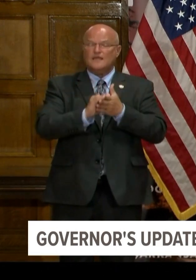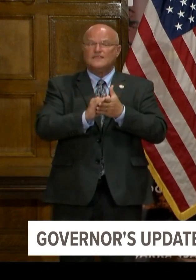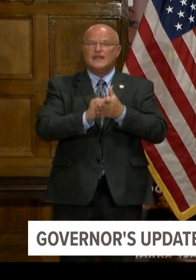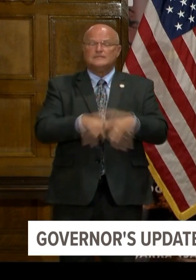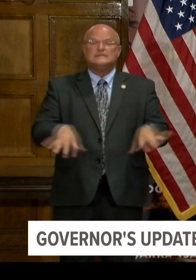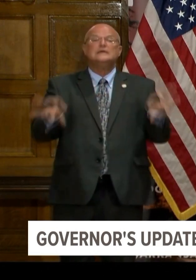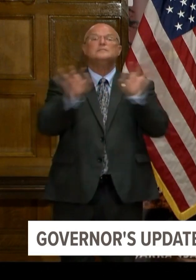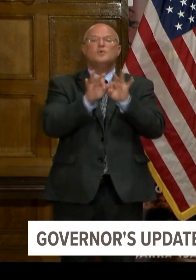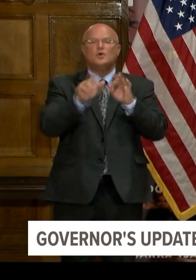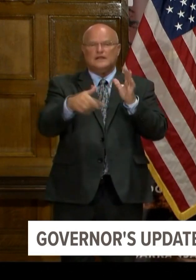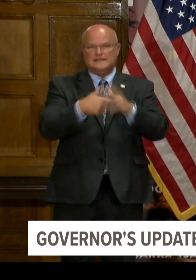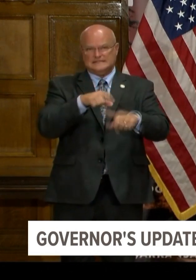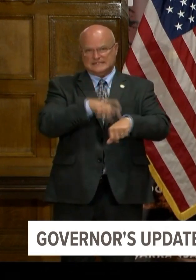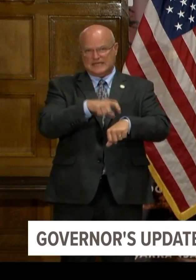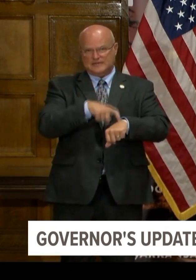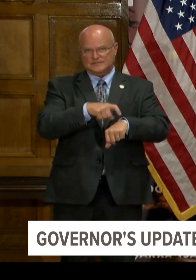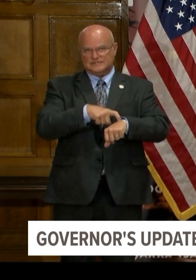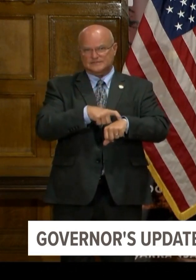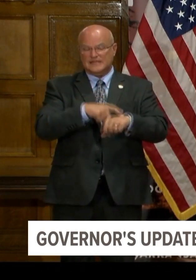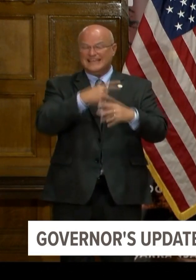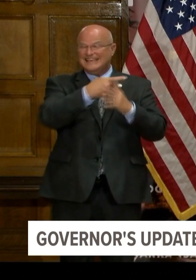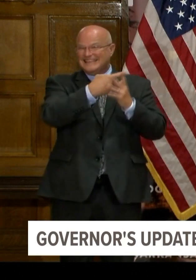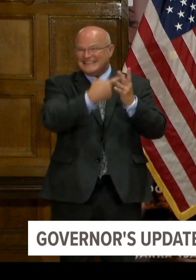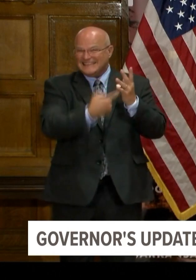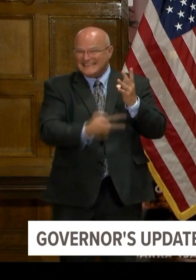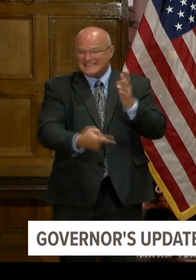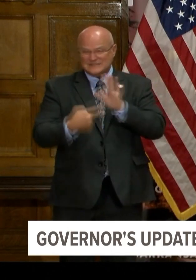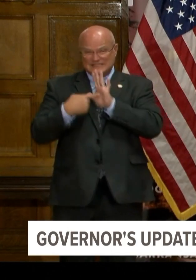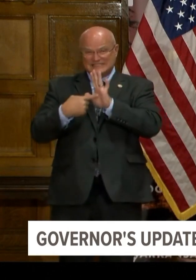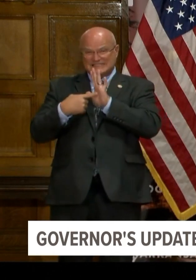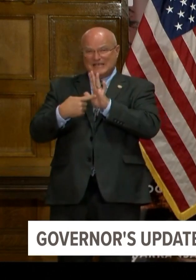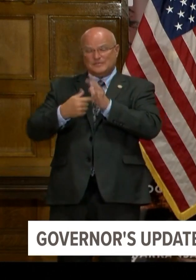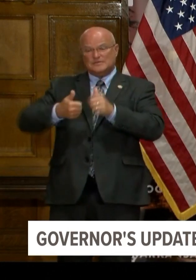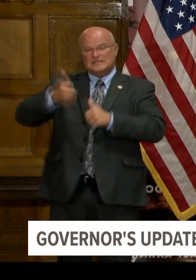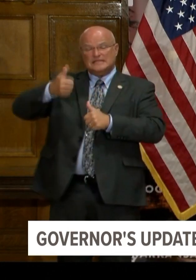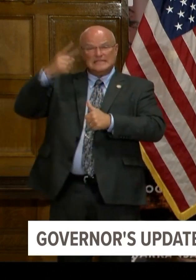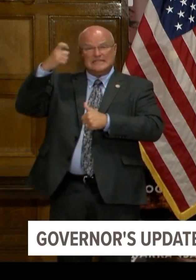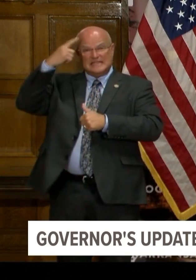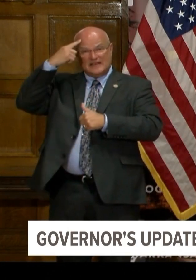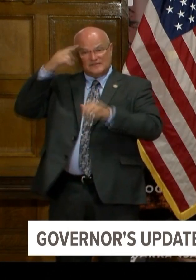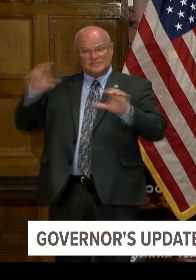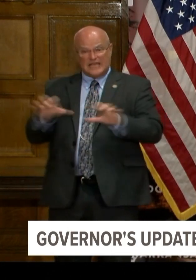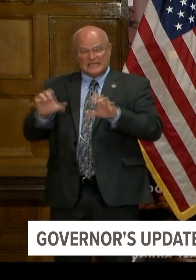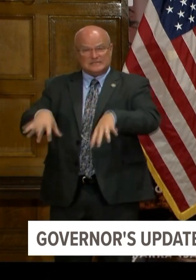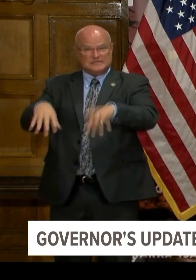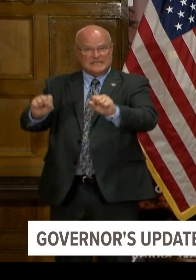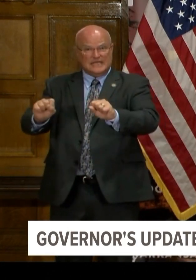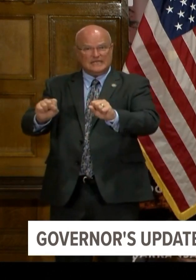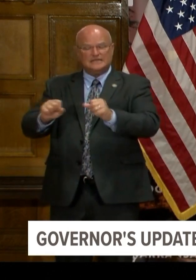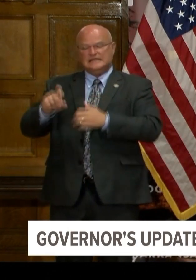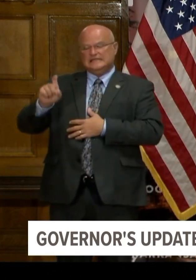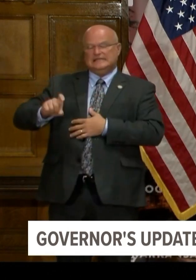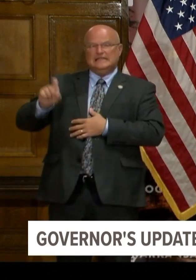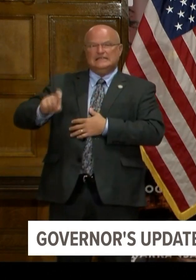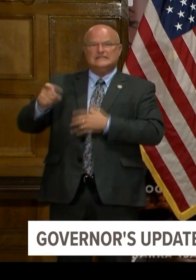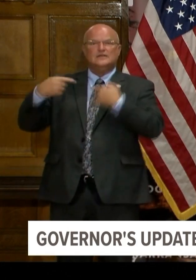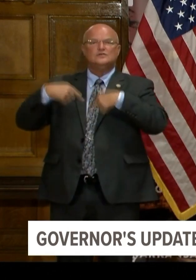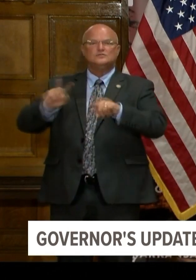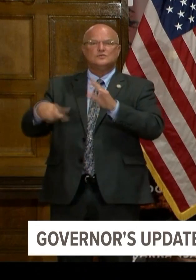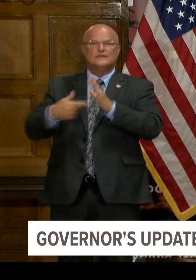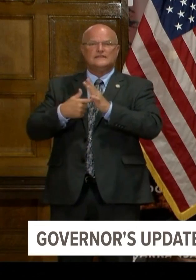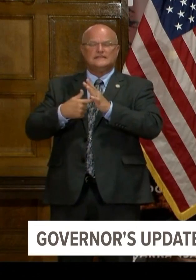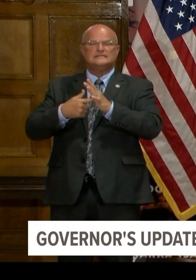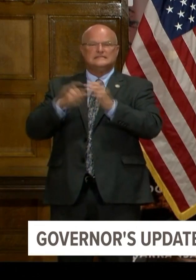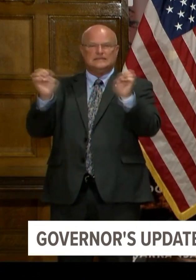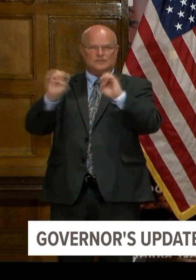critical during these times. These are examples of executive action that's been taken that has been necessary during this